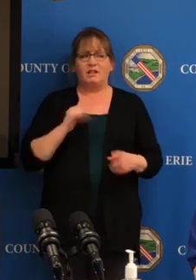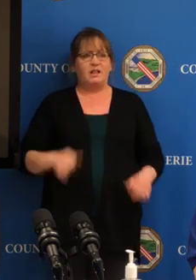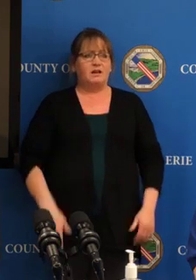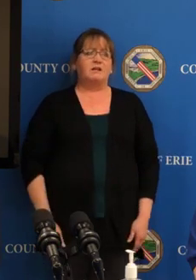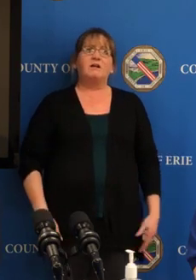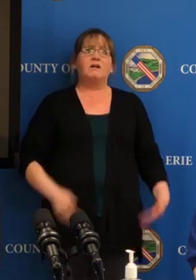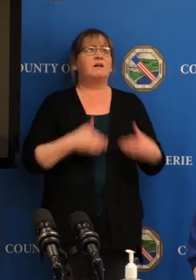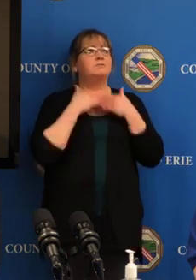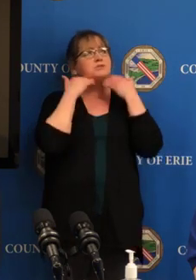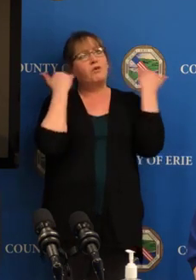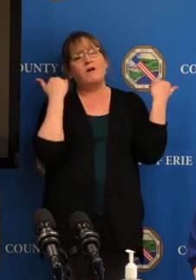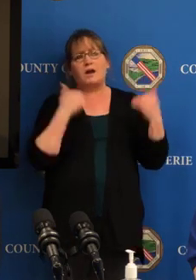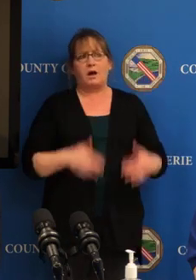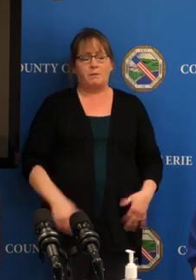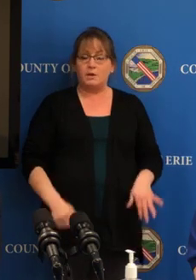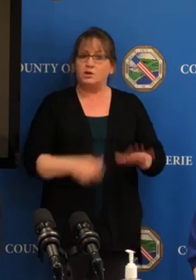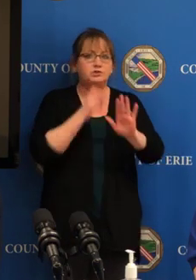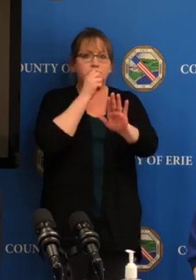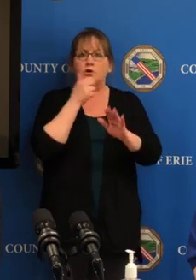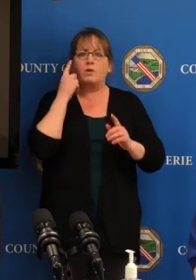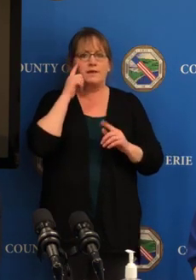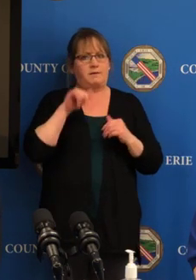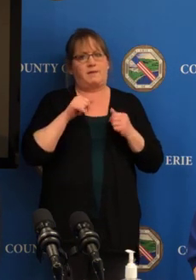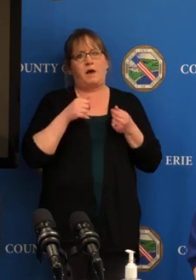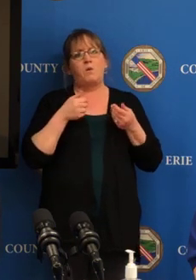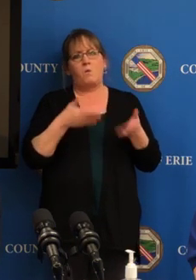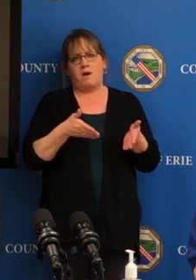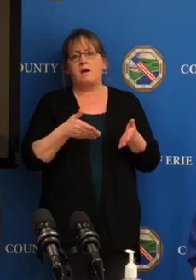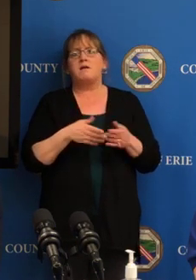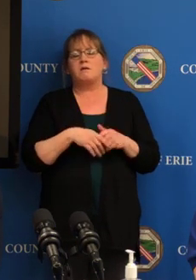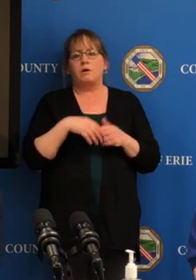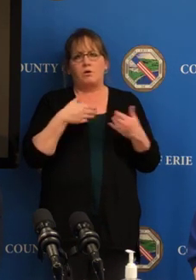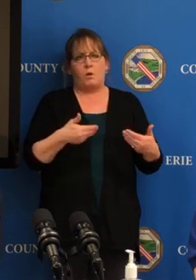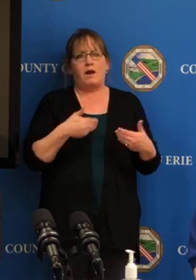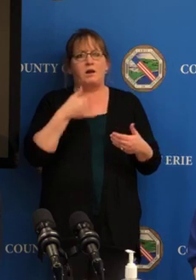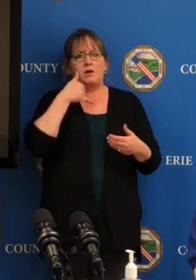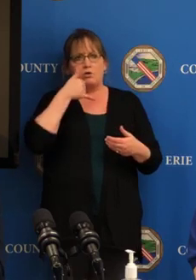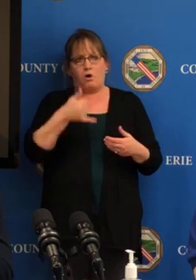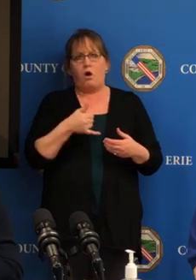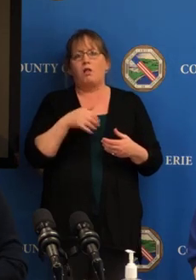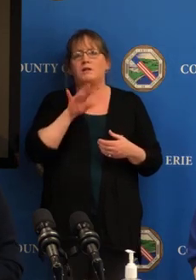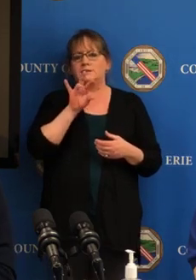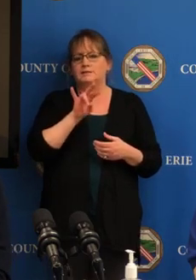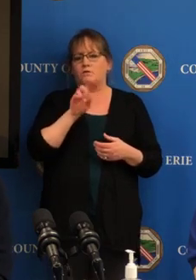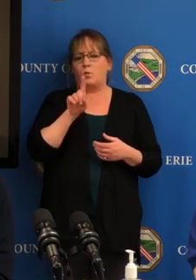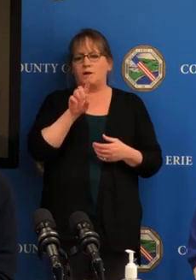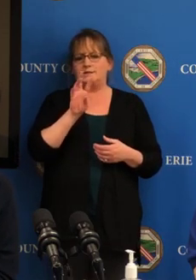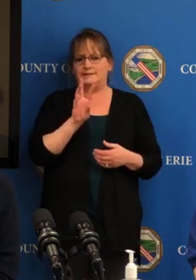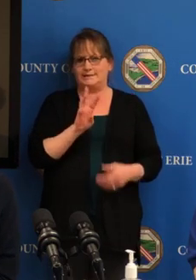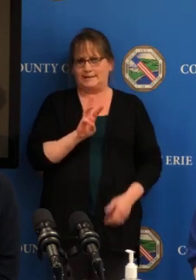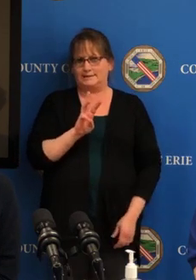don't think that way. Call the Crisis Services Hotline at